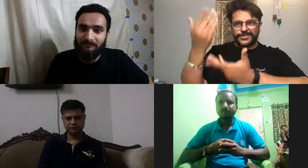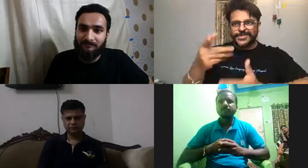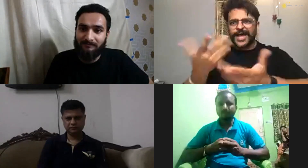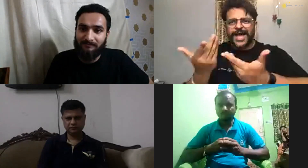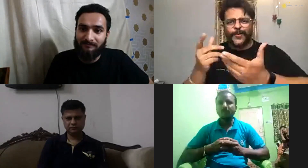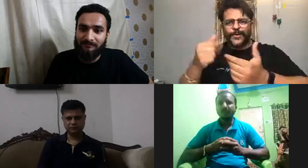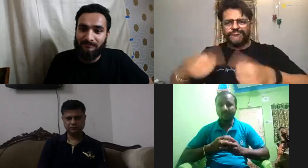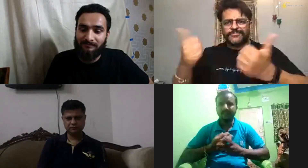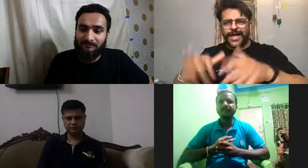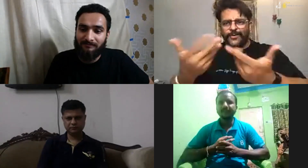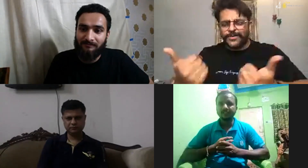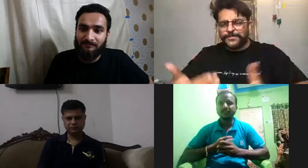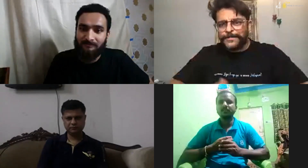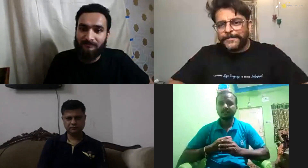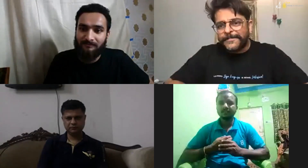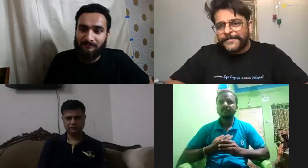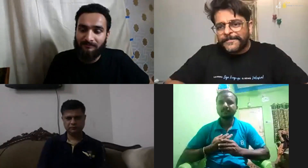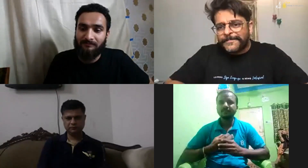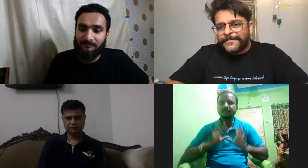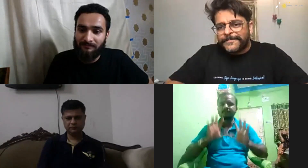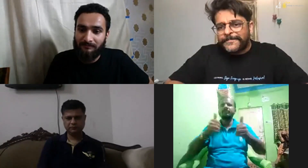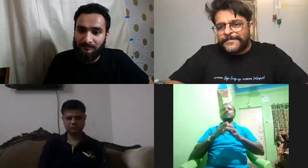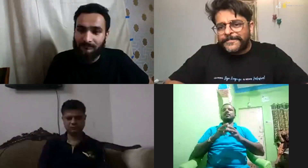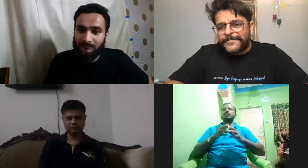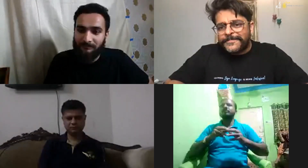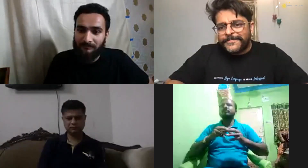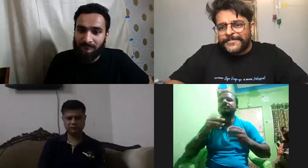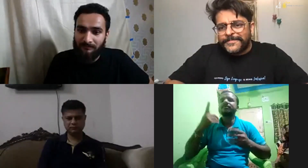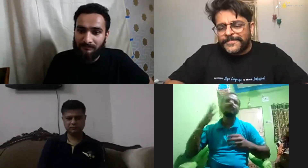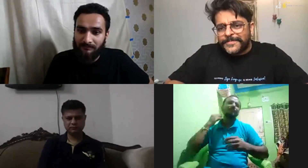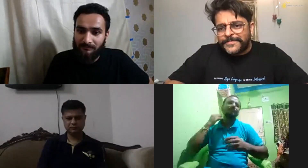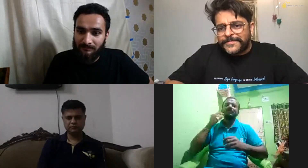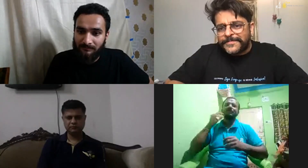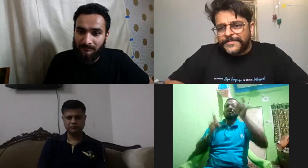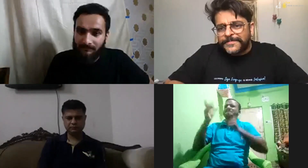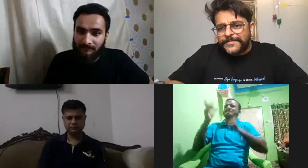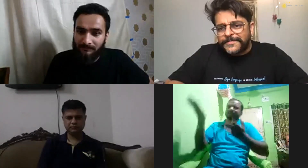food stall particularly, and how you've been running it? How has it been successful? Sure.